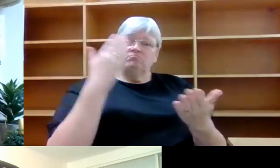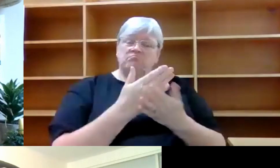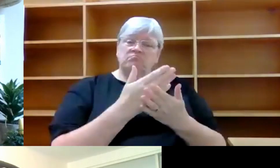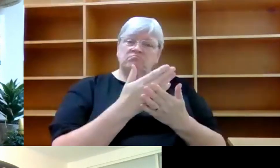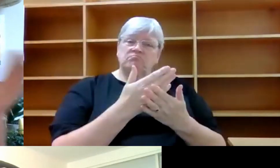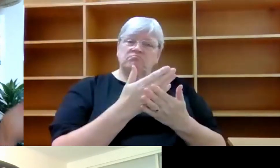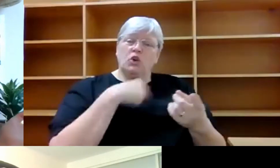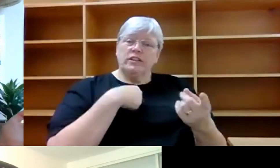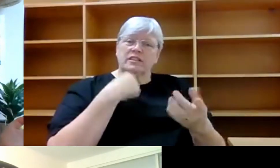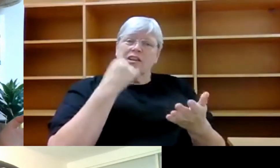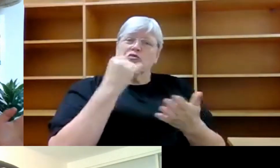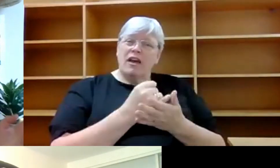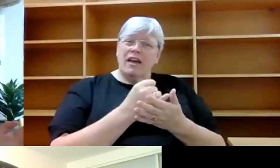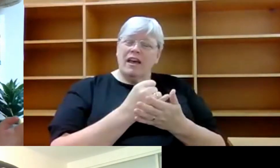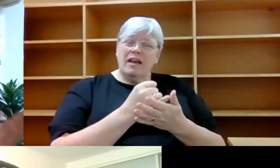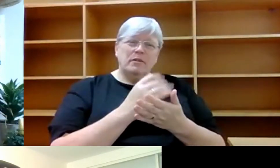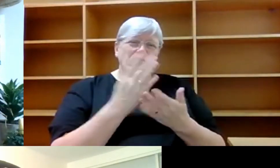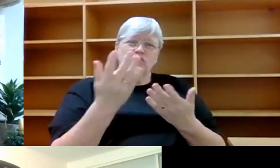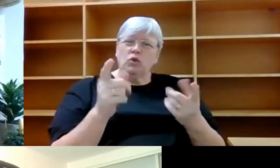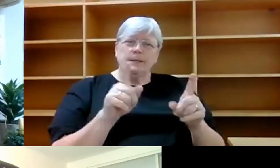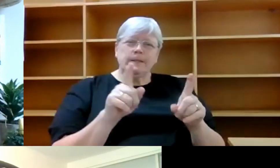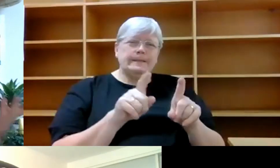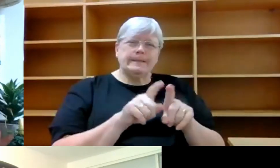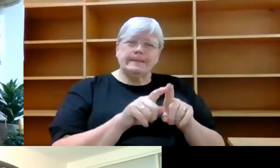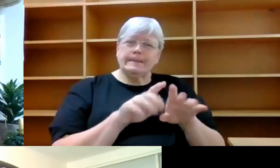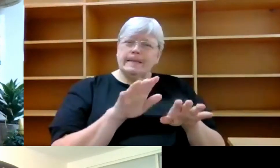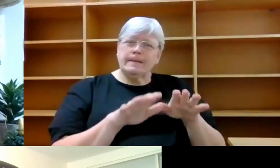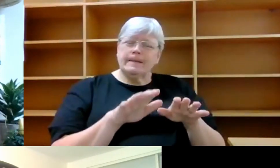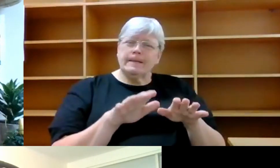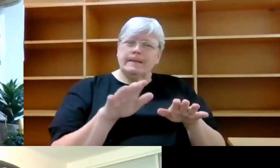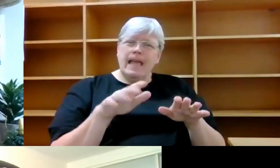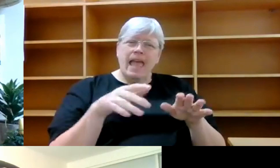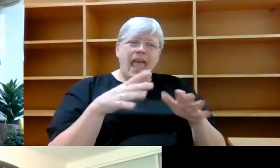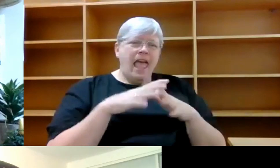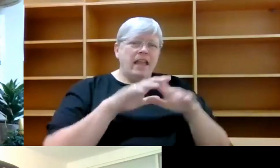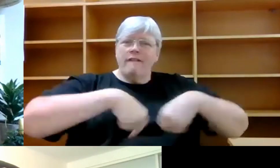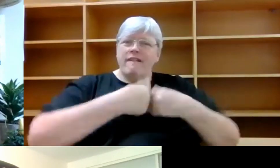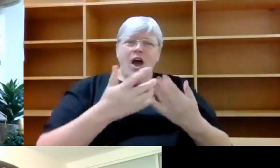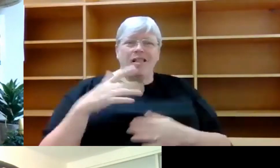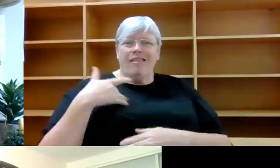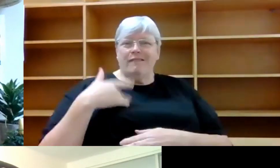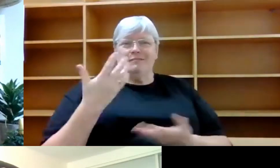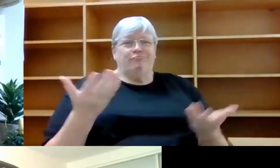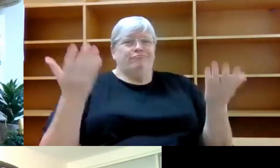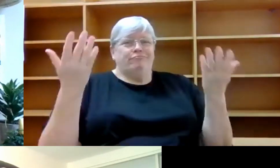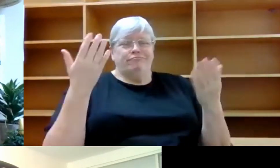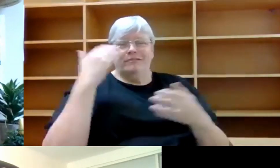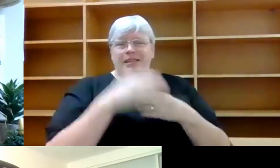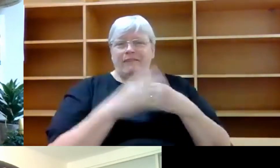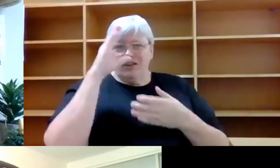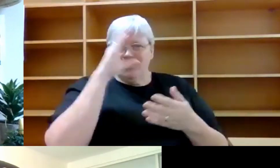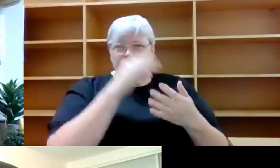time and space, really far removed from any of our lives in some ways.